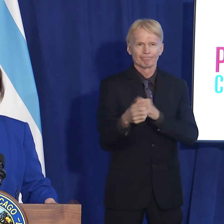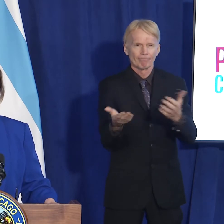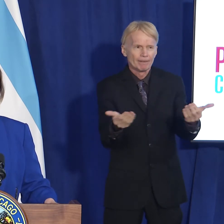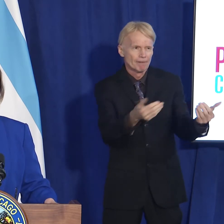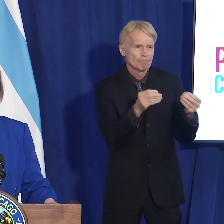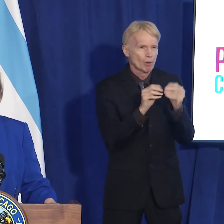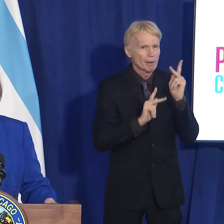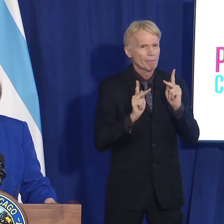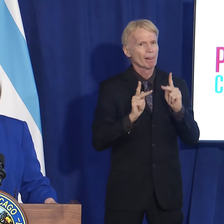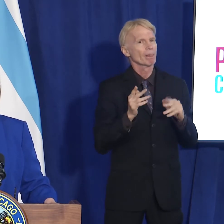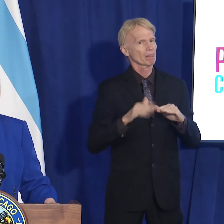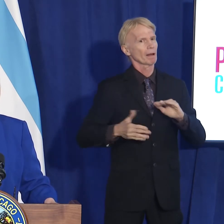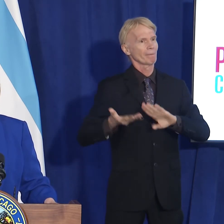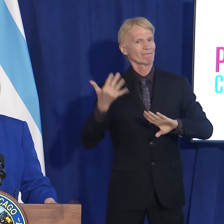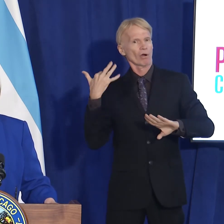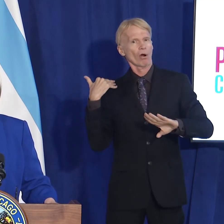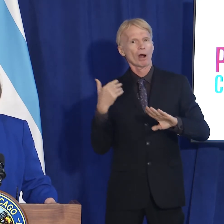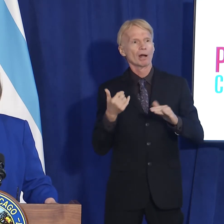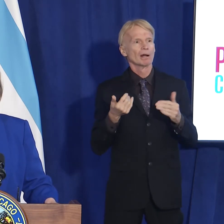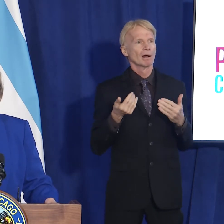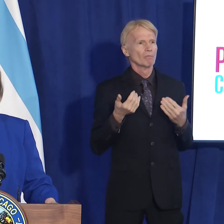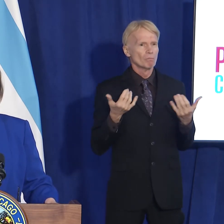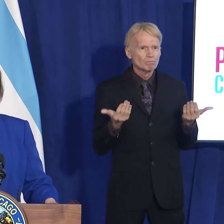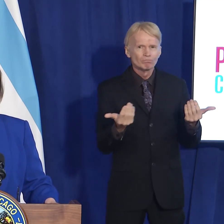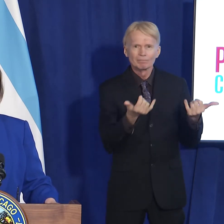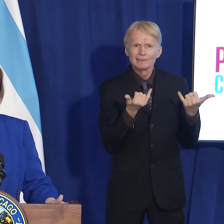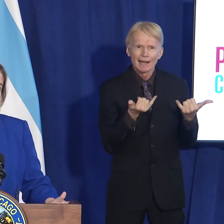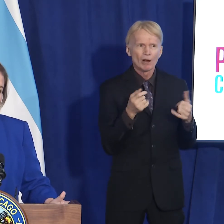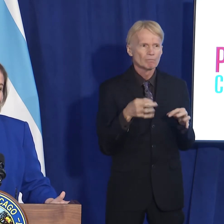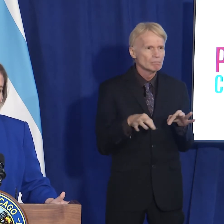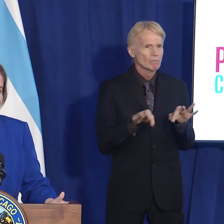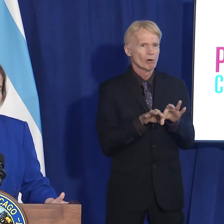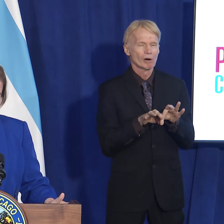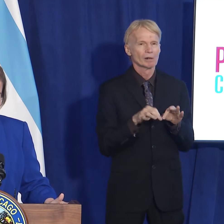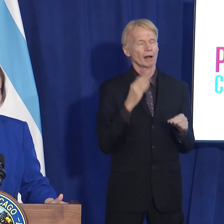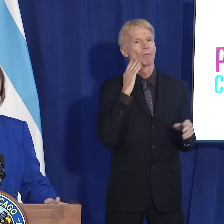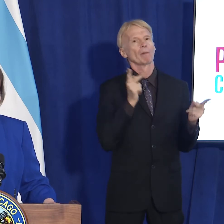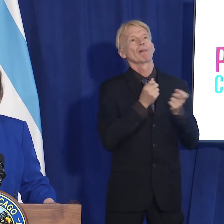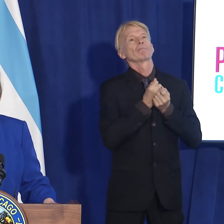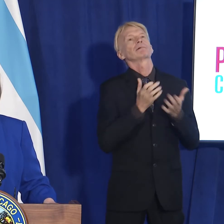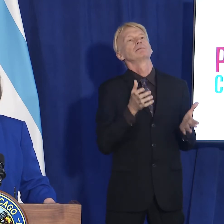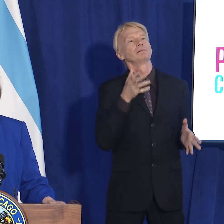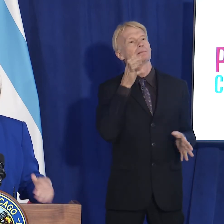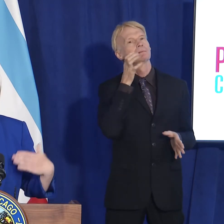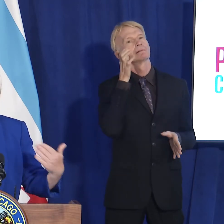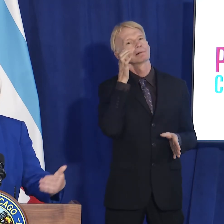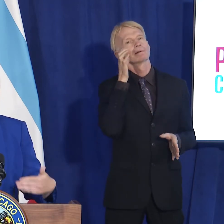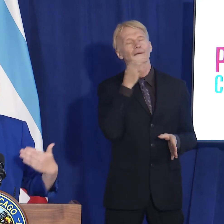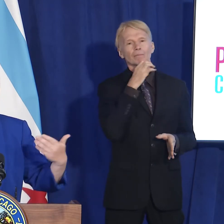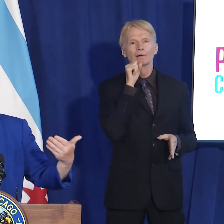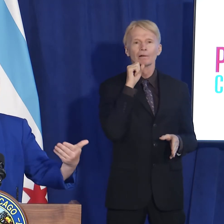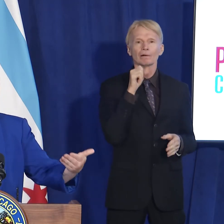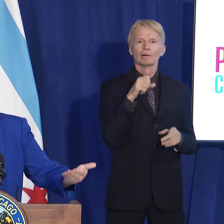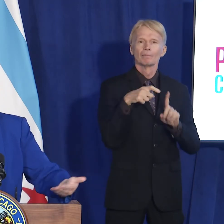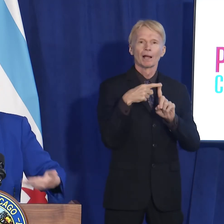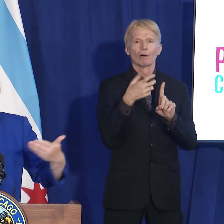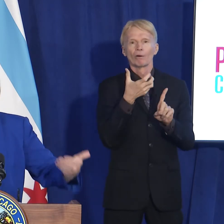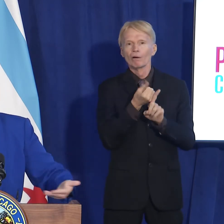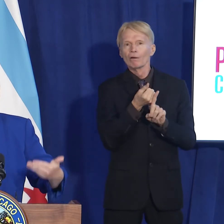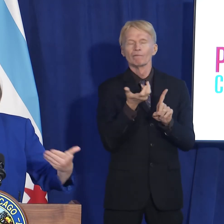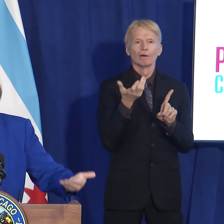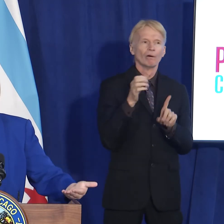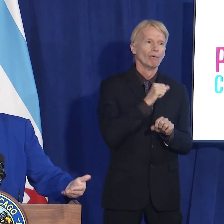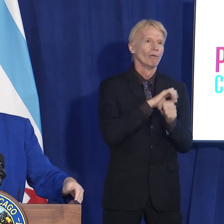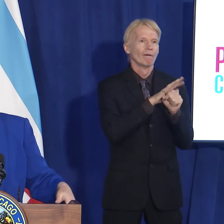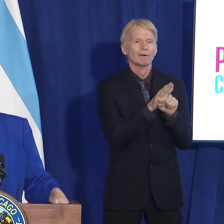were previously. And we also know a lot of people are tired of talking about COVID and perhaps not as, it's